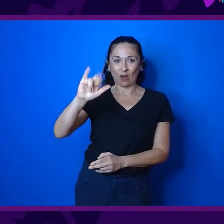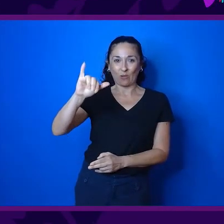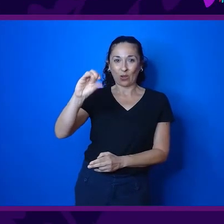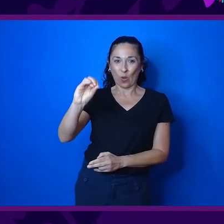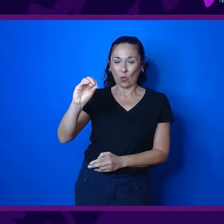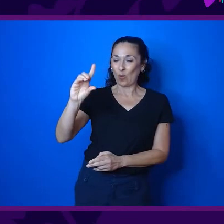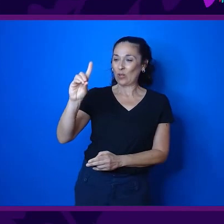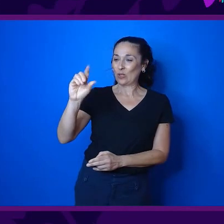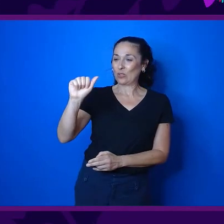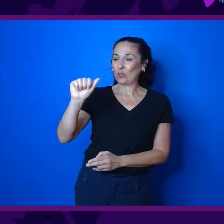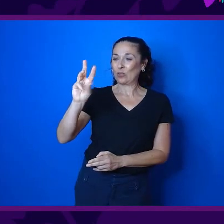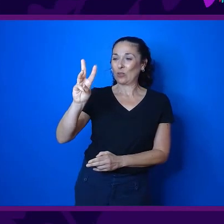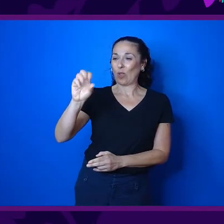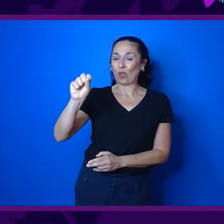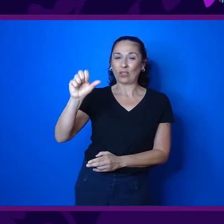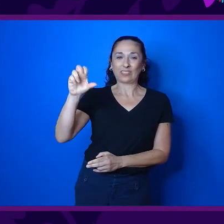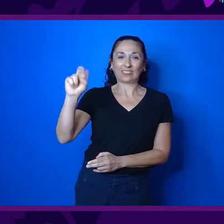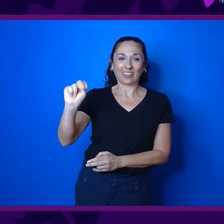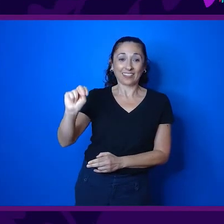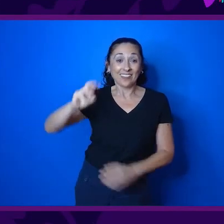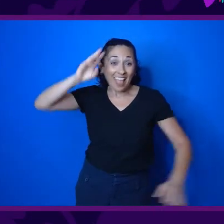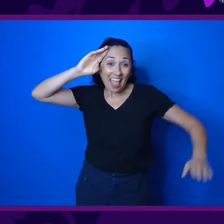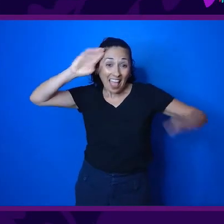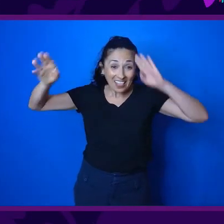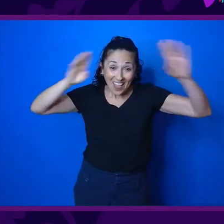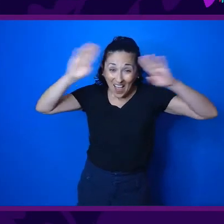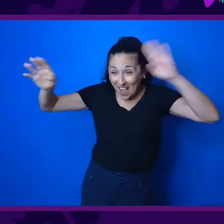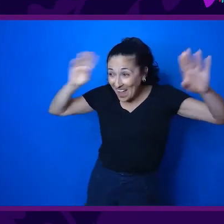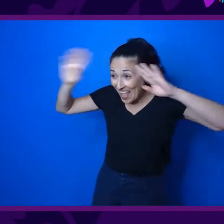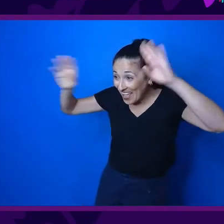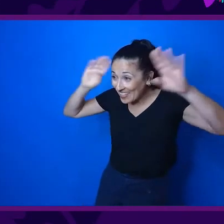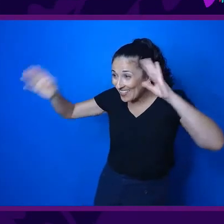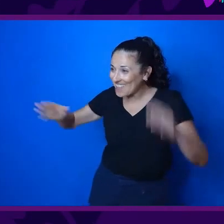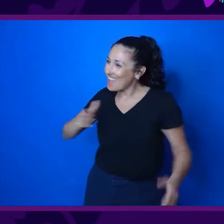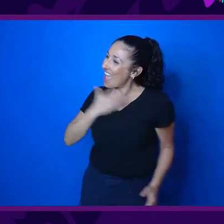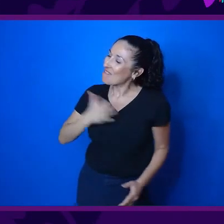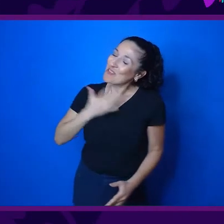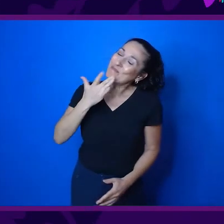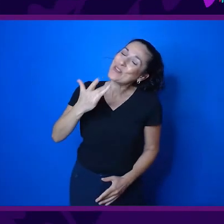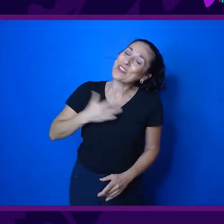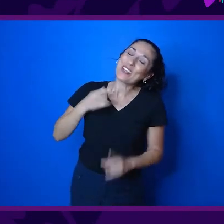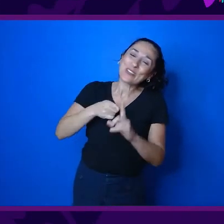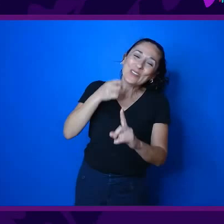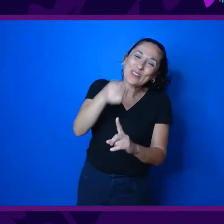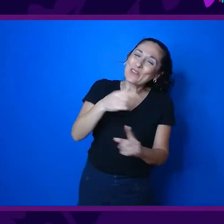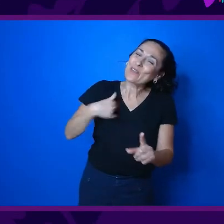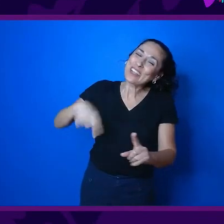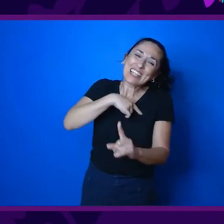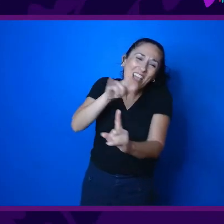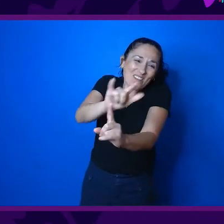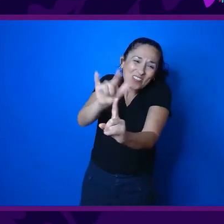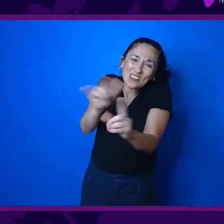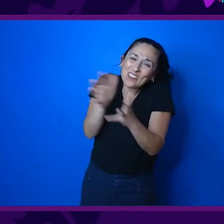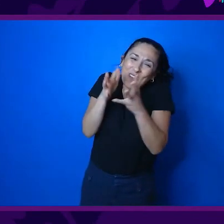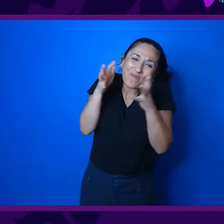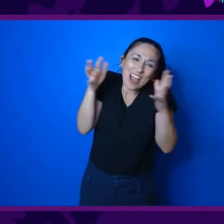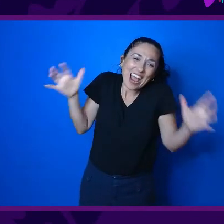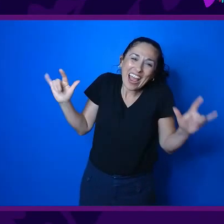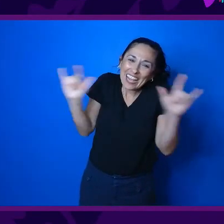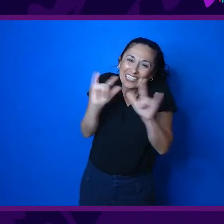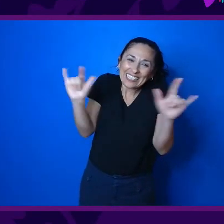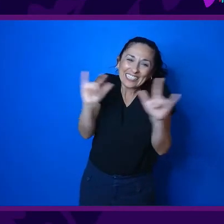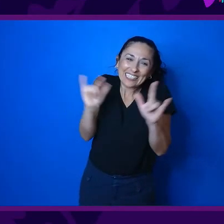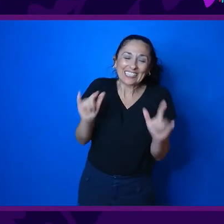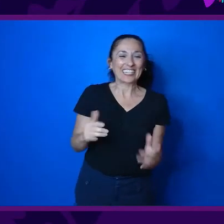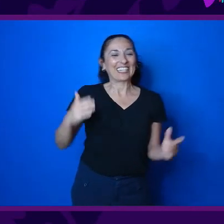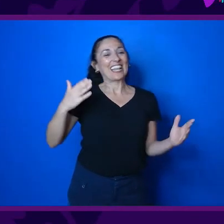I have Mom also here to say hello and happy birthday to you. We love you so much. Hola, mujer preciosa. Felicidades.